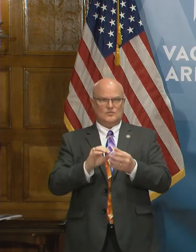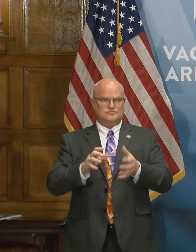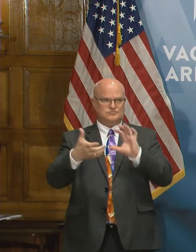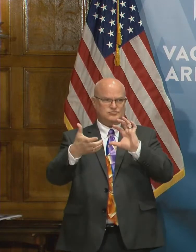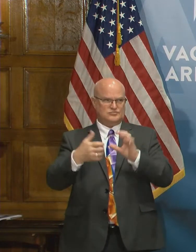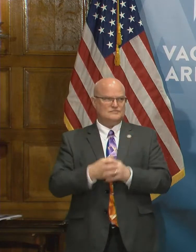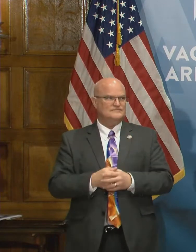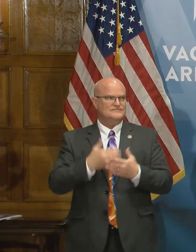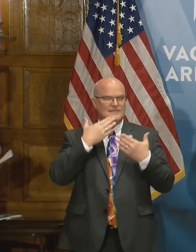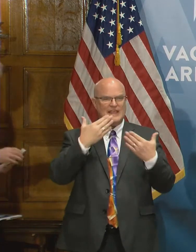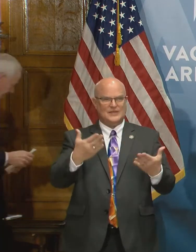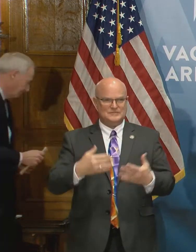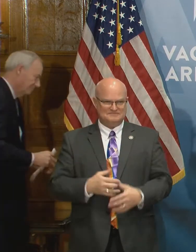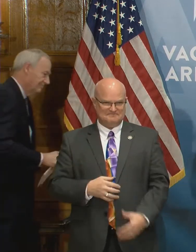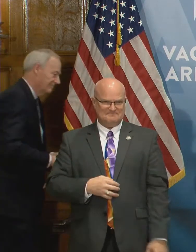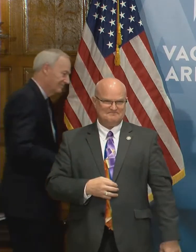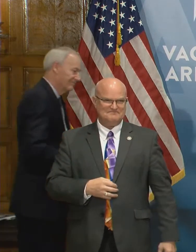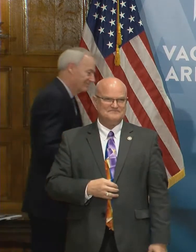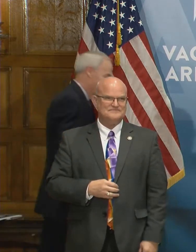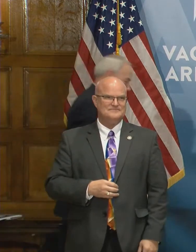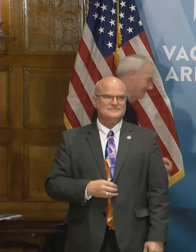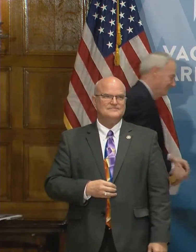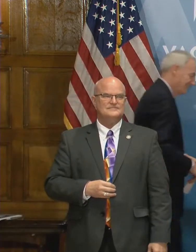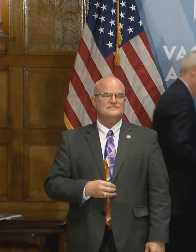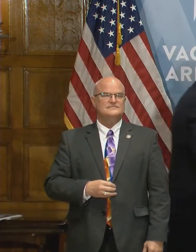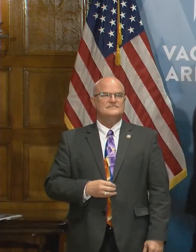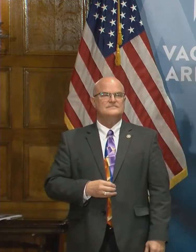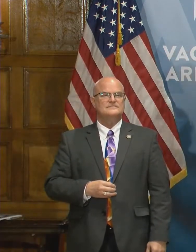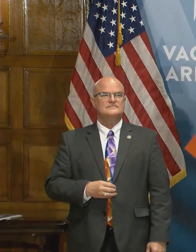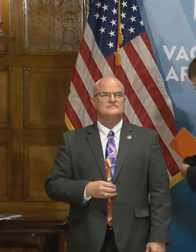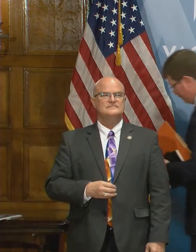disruptions. Thank you, Governor.